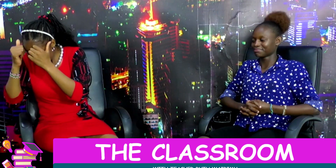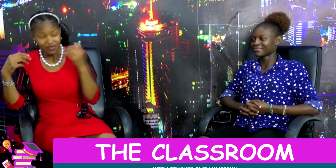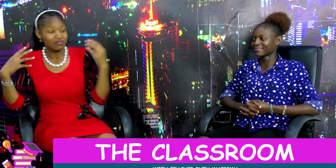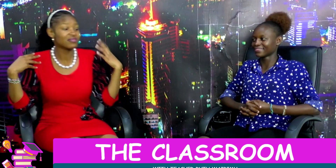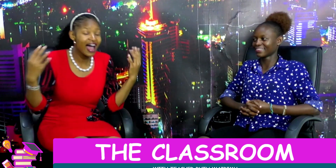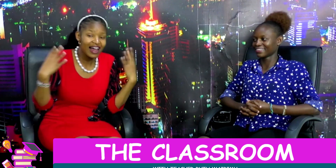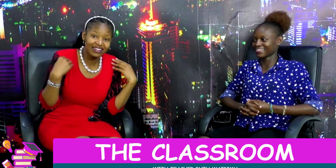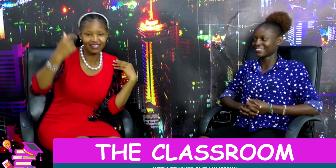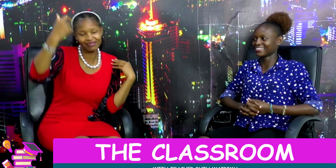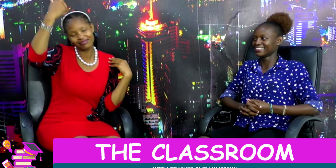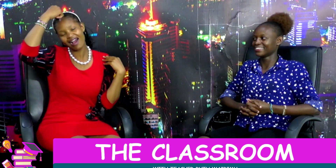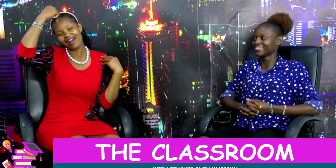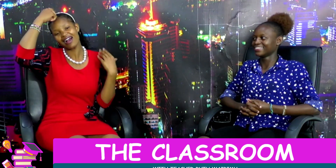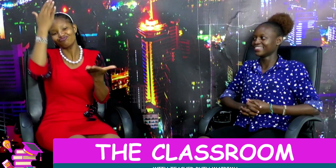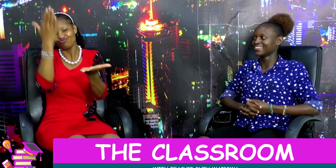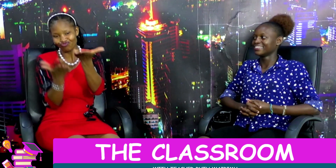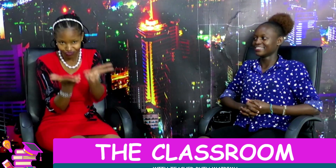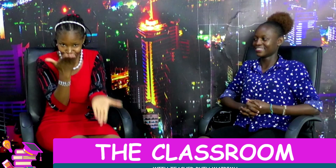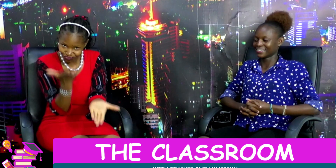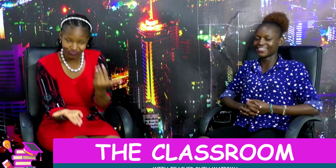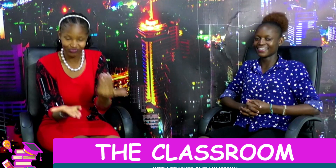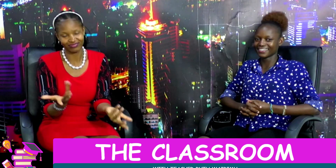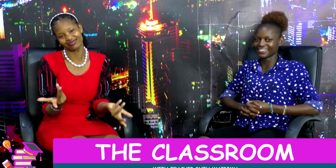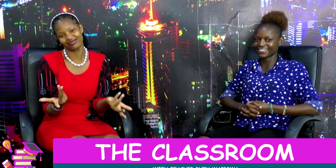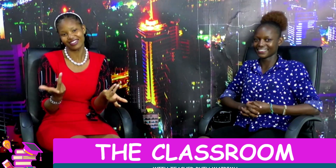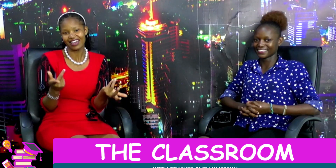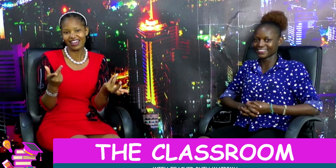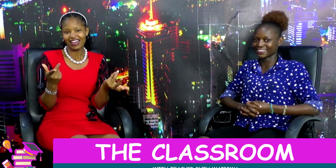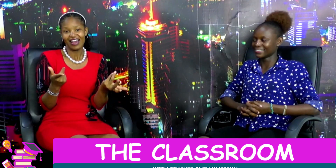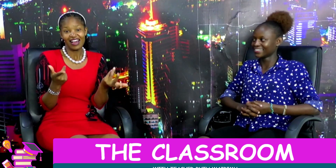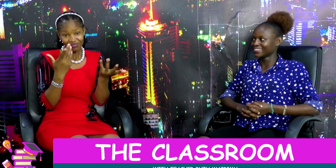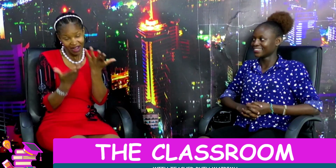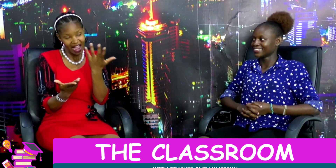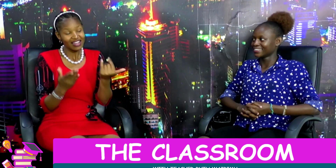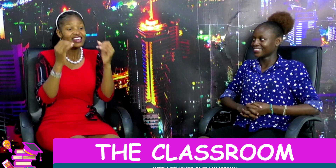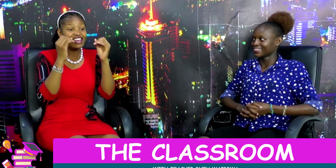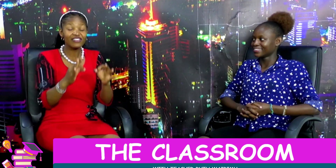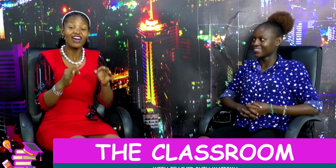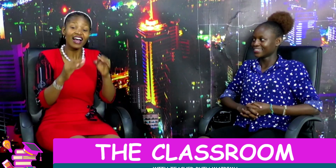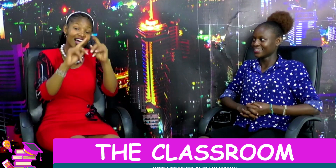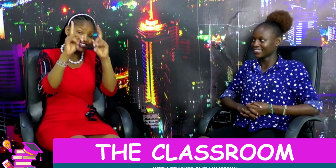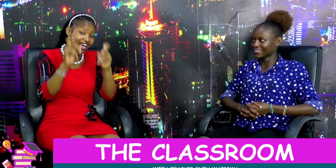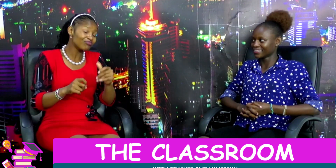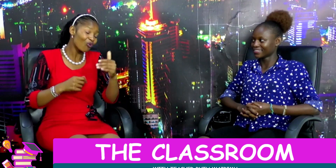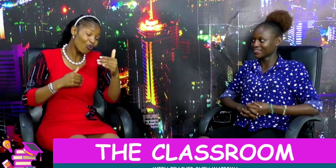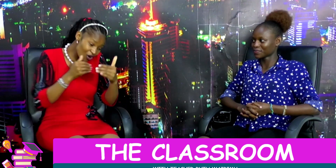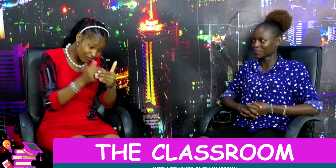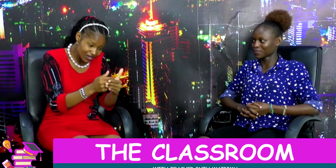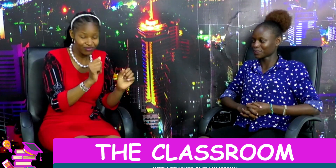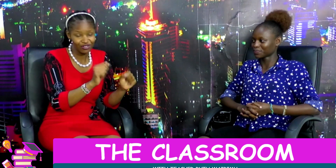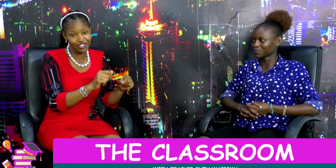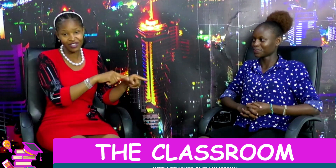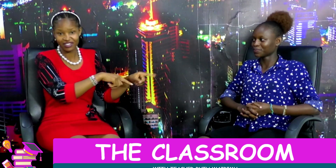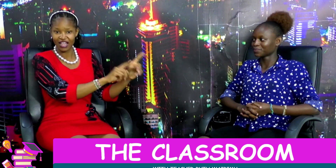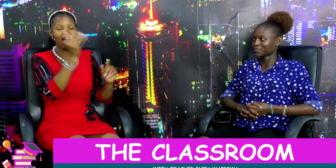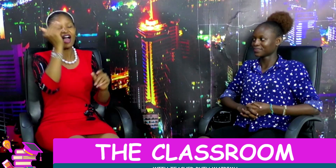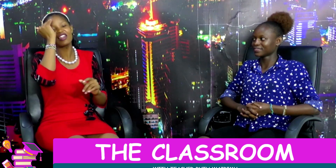practice everything. So sometime if you can balance education at the same time, sports and your love for sports, that will be the best thing. If you're